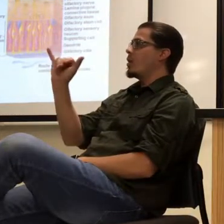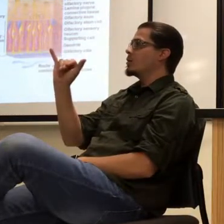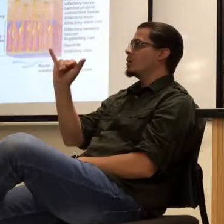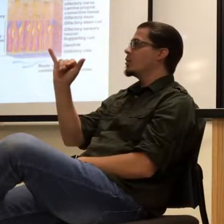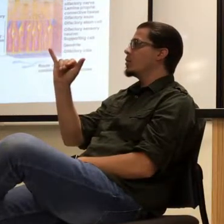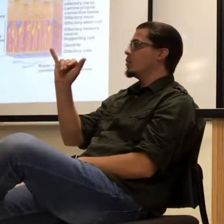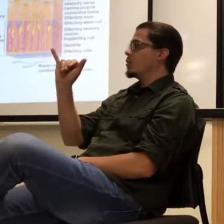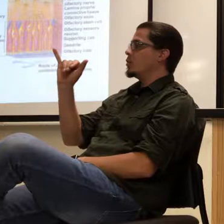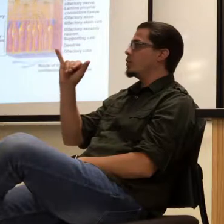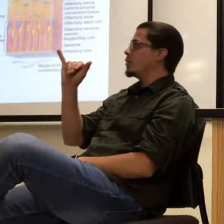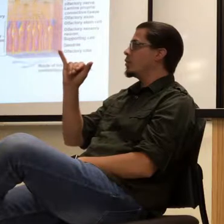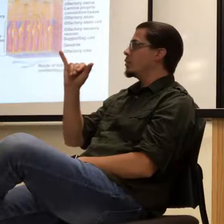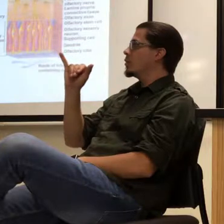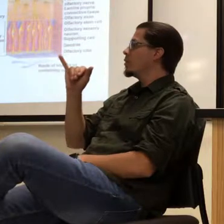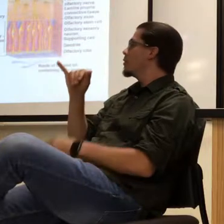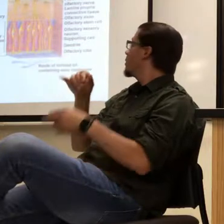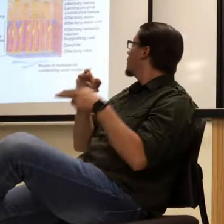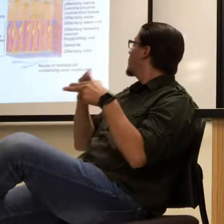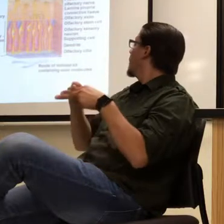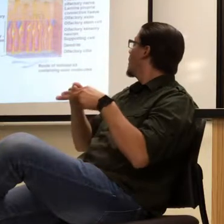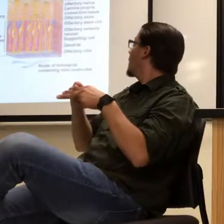contains